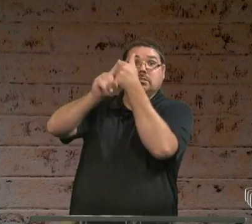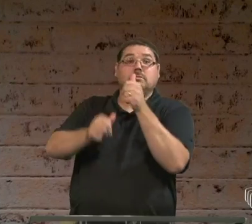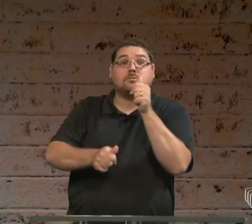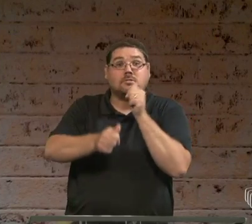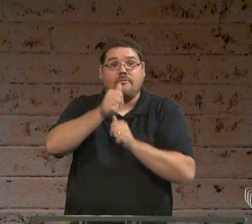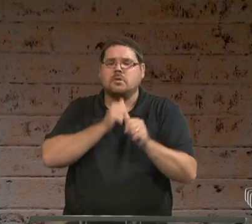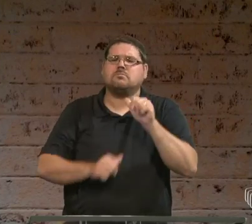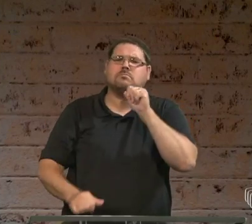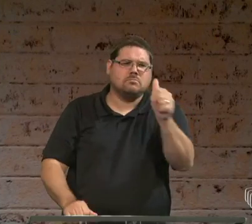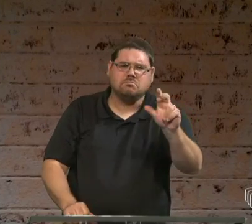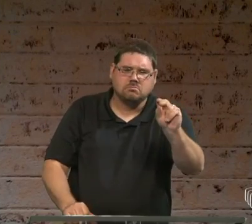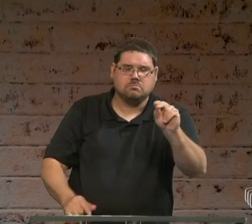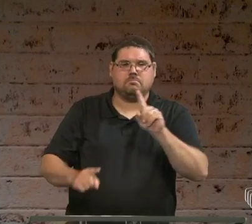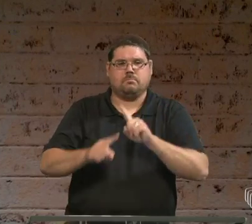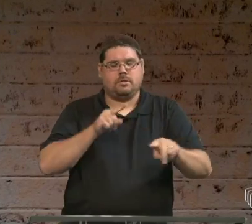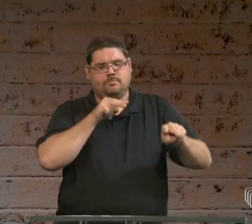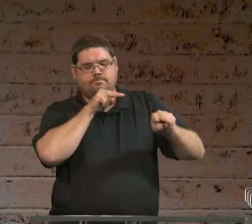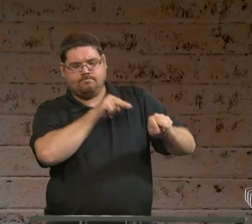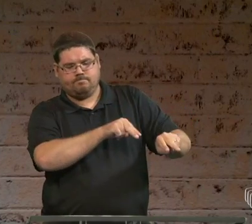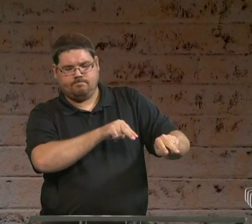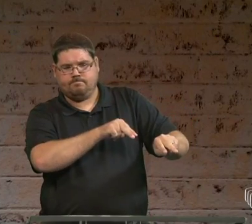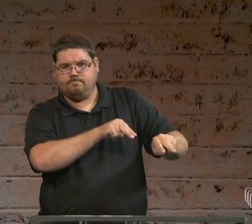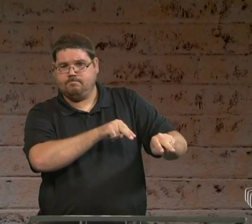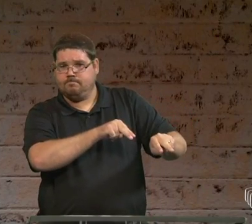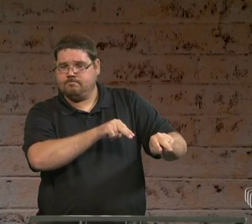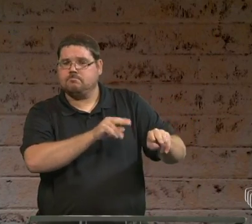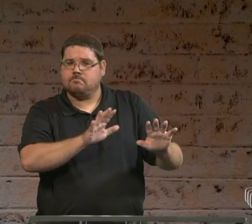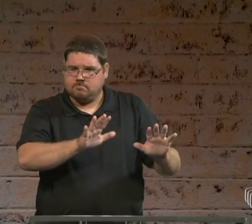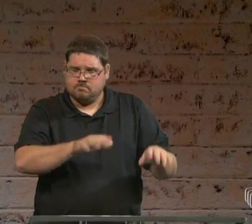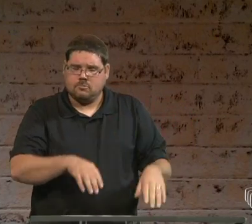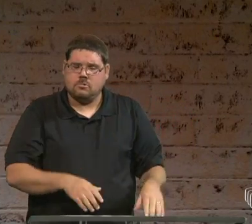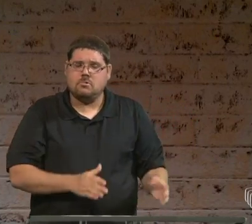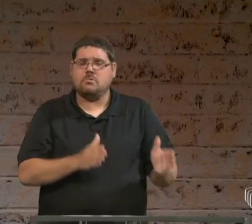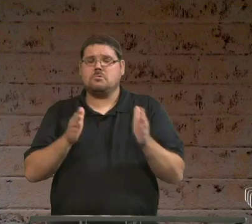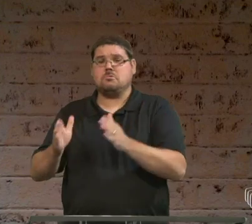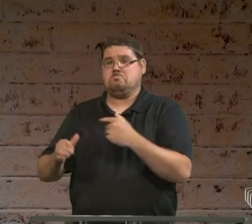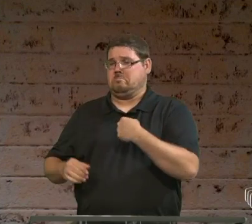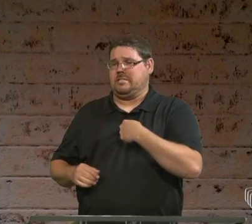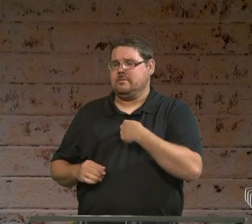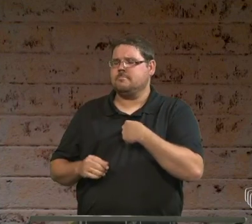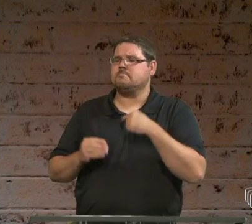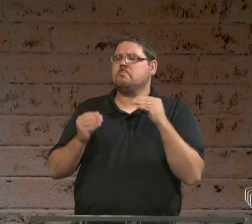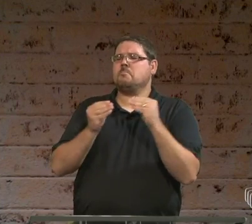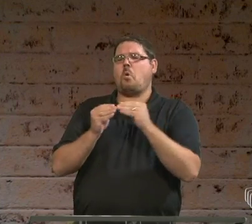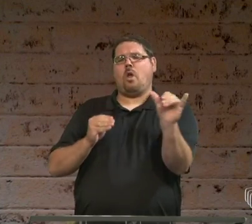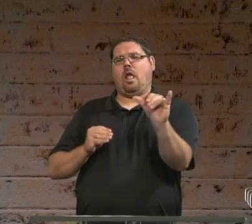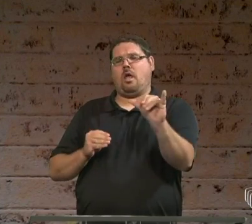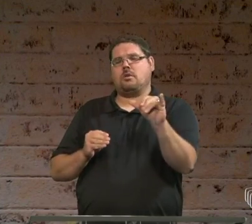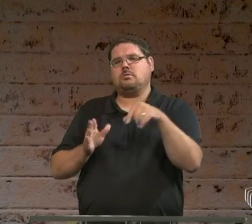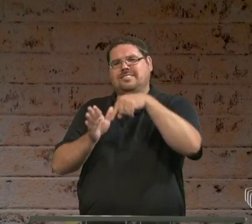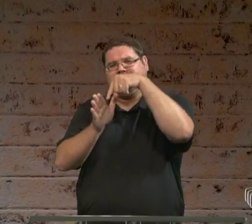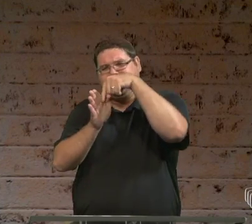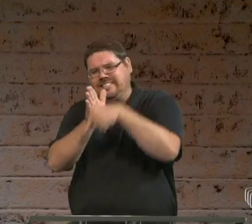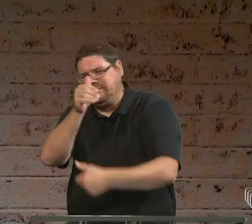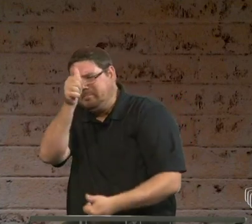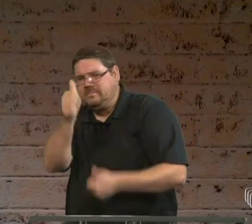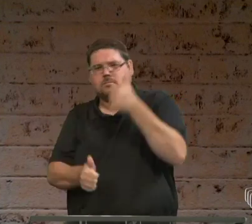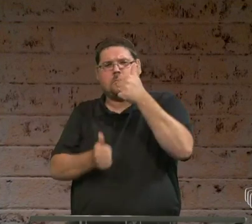Now, that does not mean God is there suffering like they are, but he's there as the judge observing it. But I think